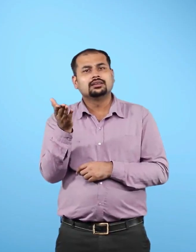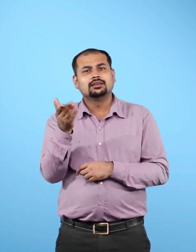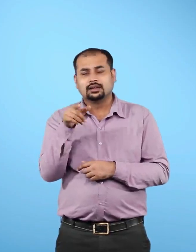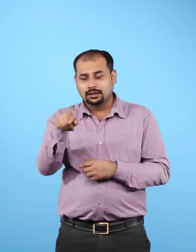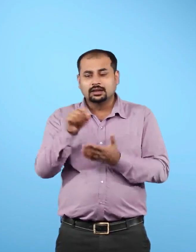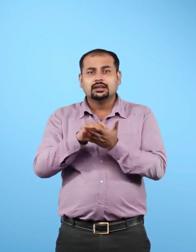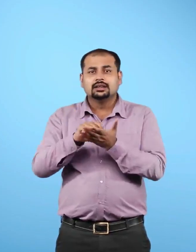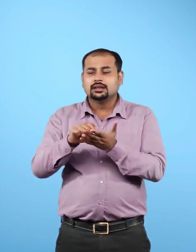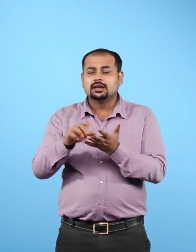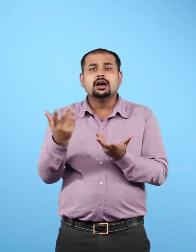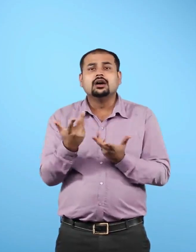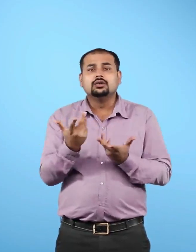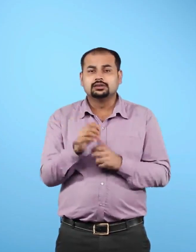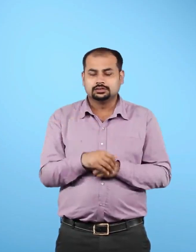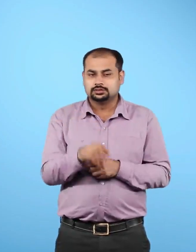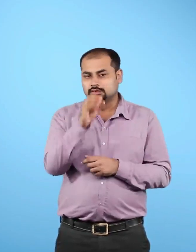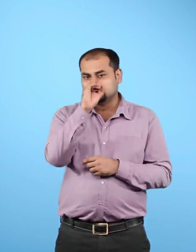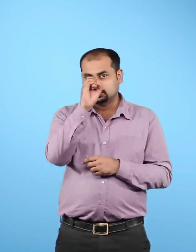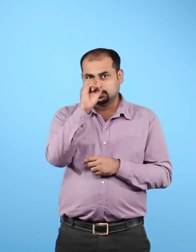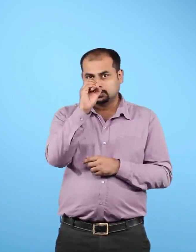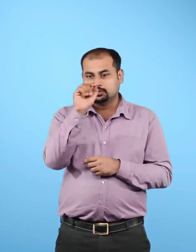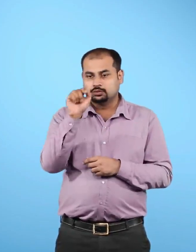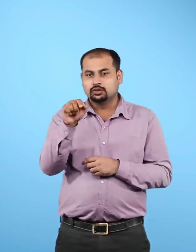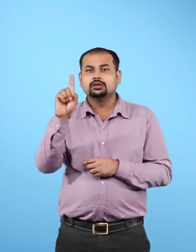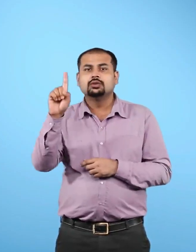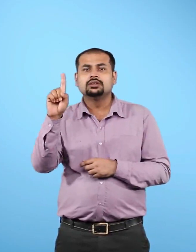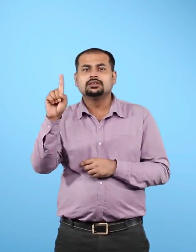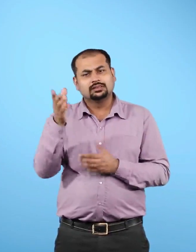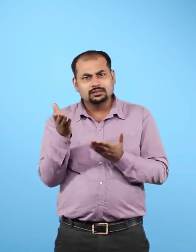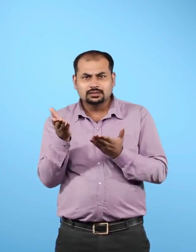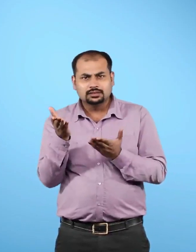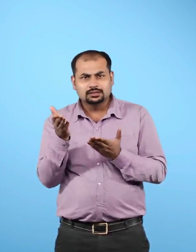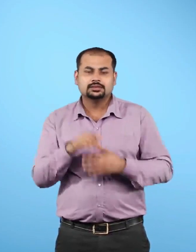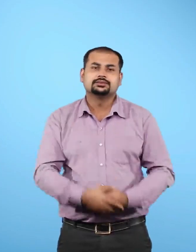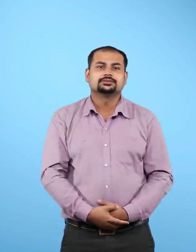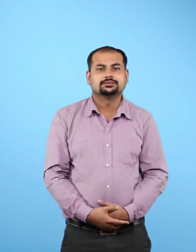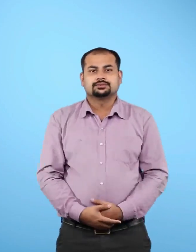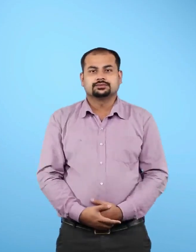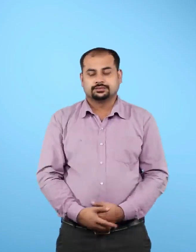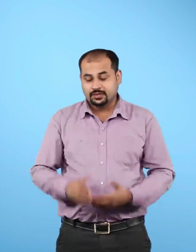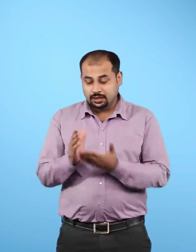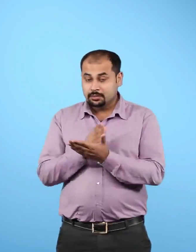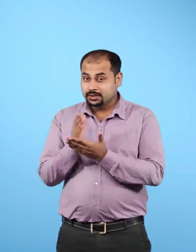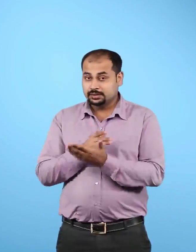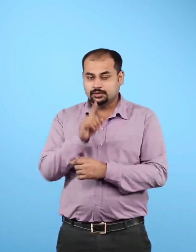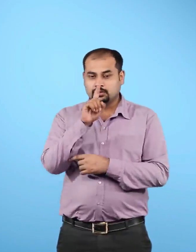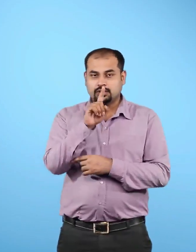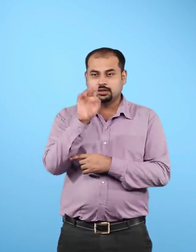We wrote it as 0.1 of the sheet. Page